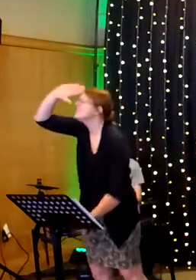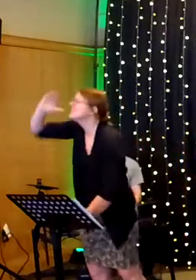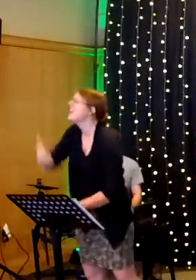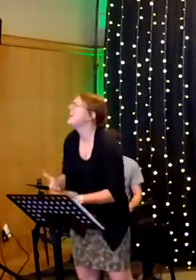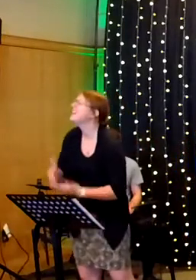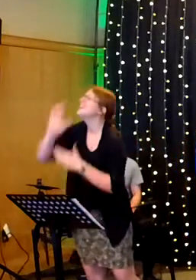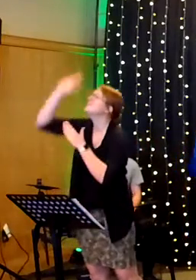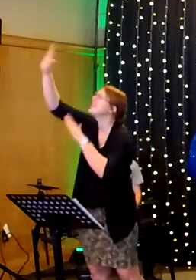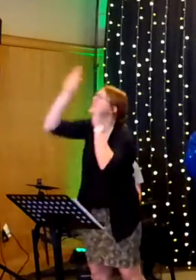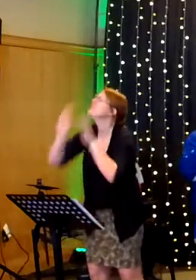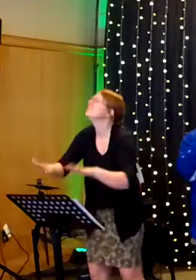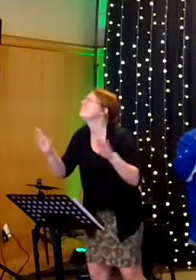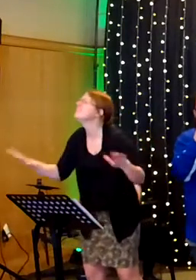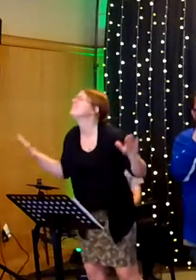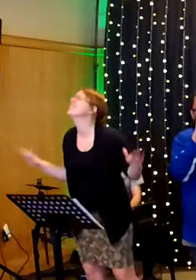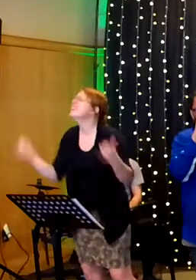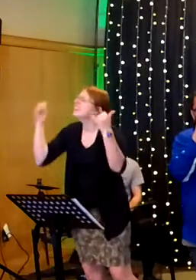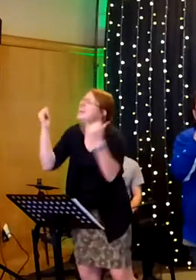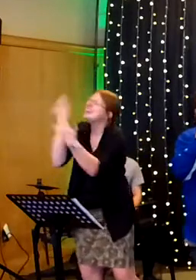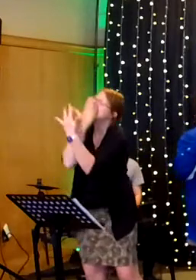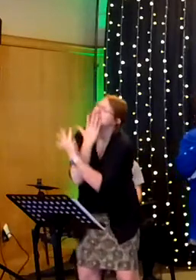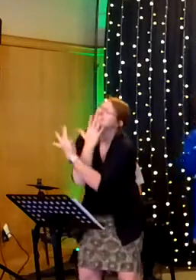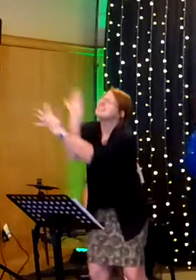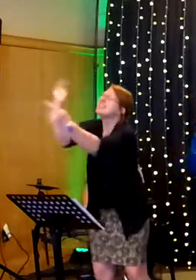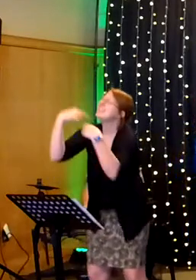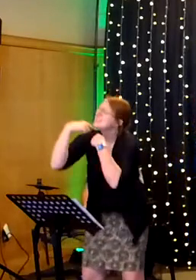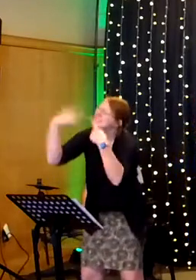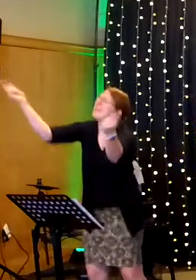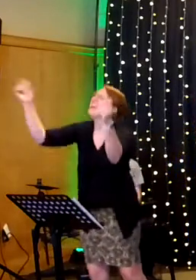daughters. Let's sing a